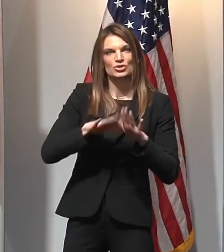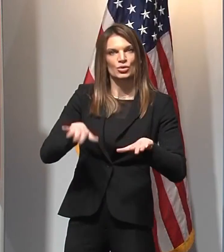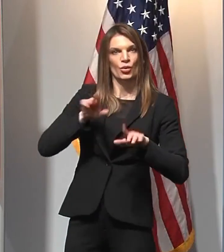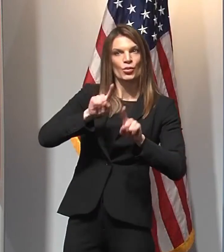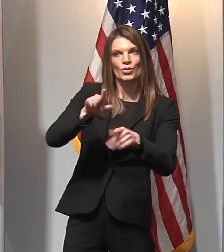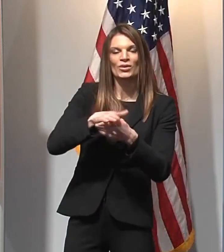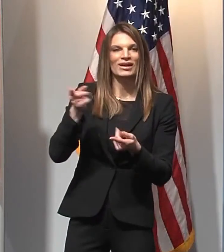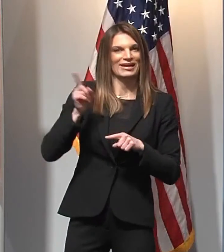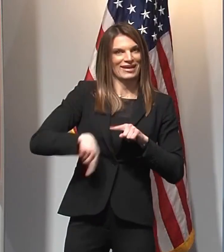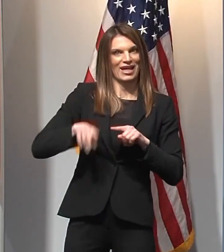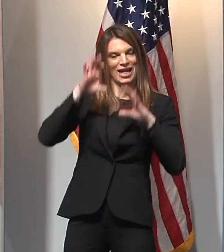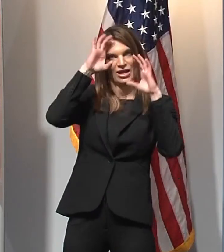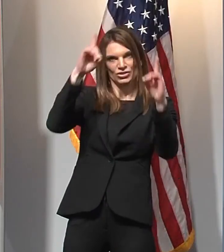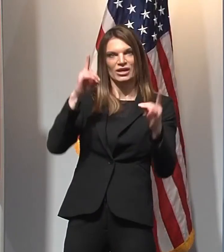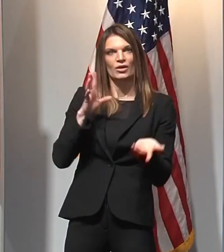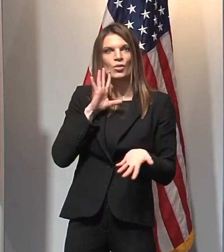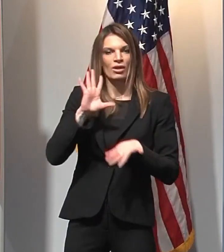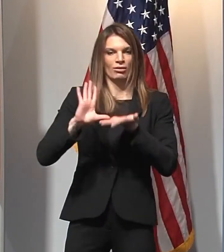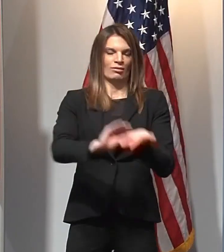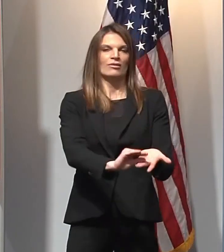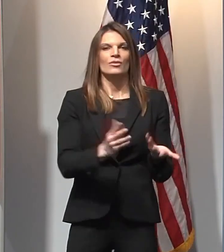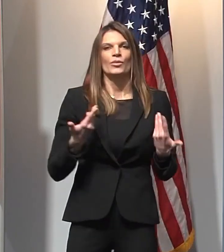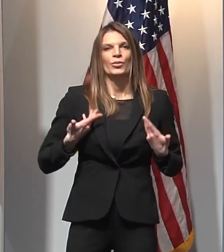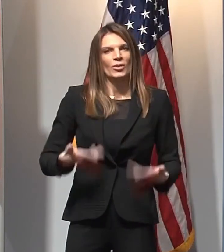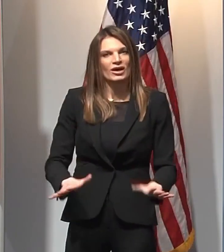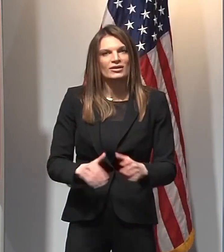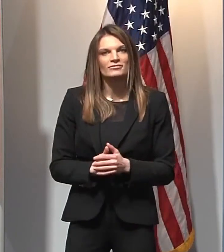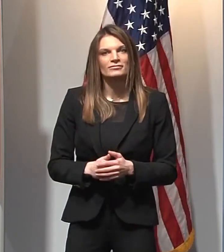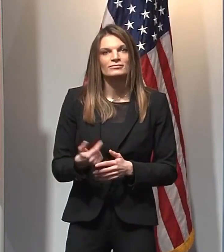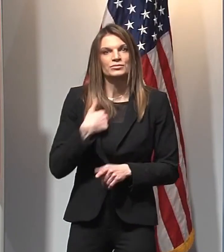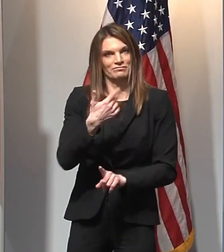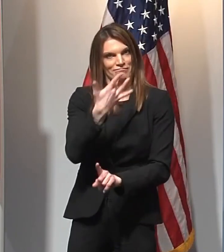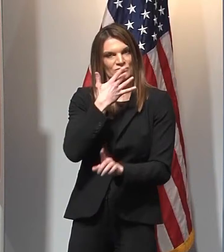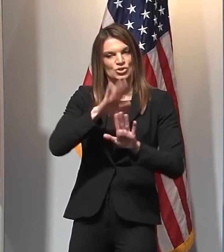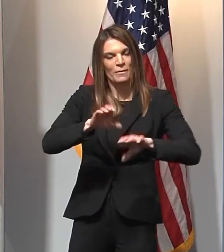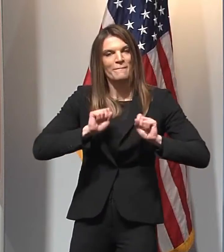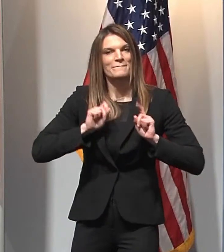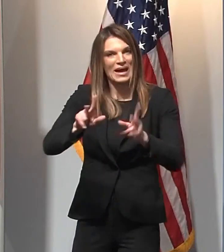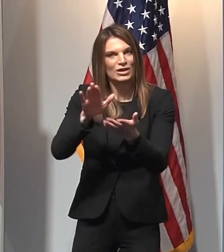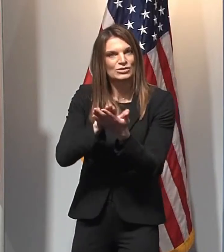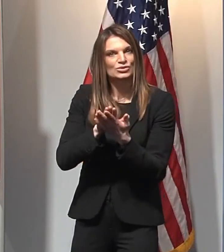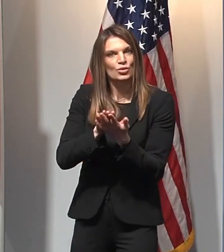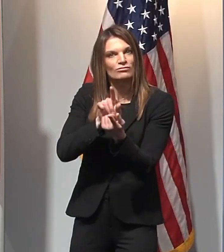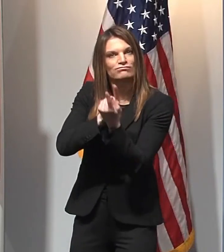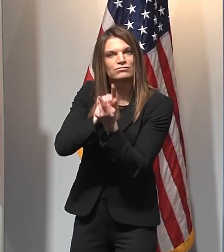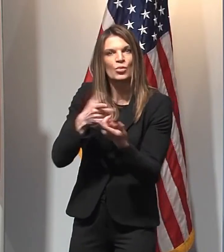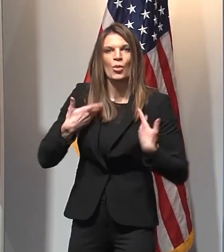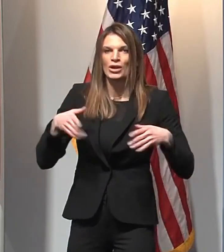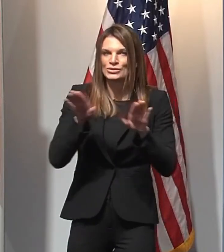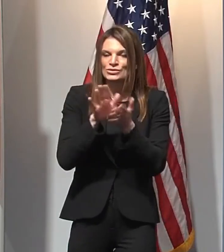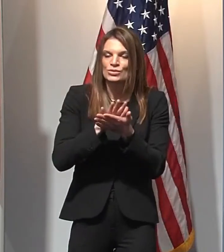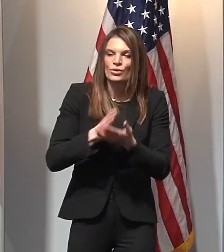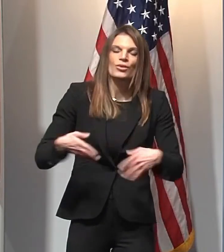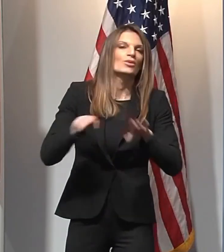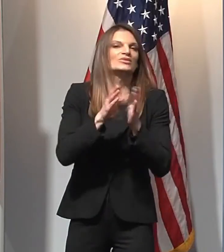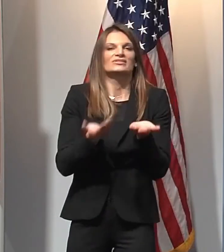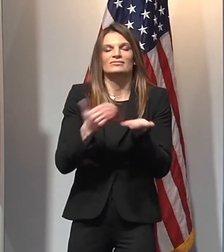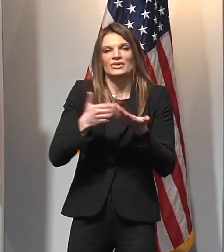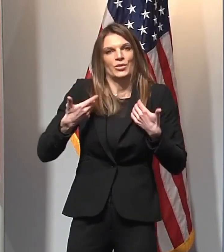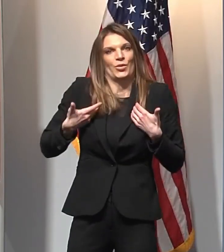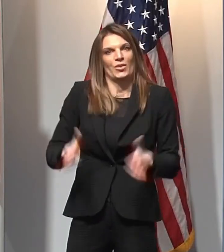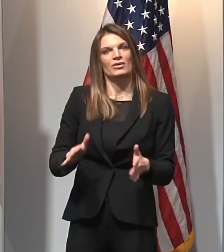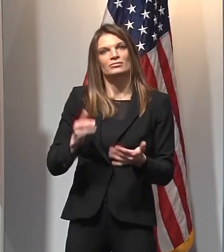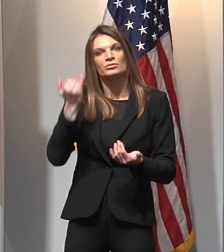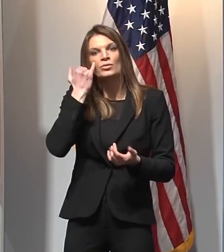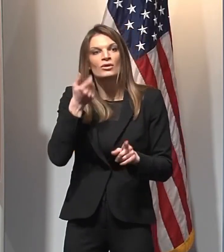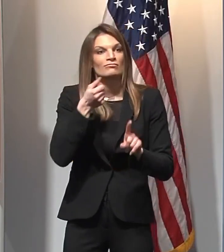most important thing we all want for our children is to have in-person learning. and not have school closures or children out of school because